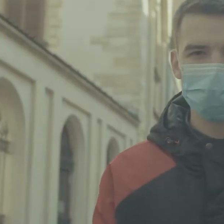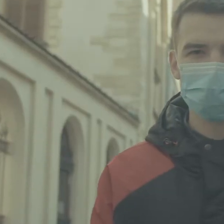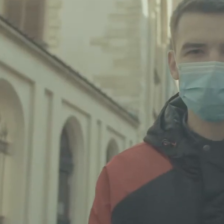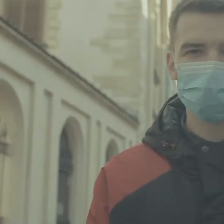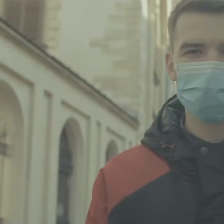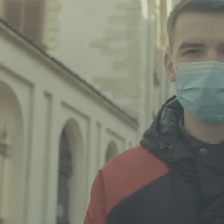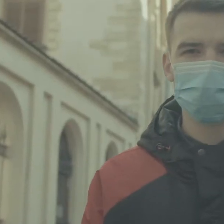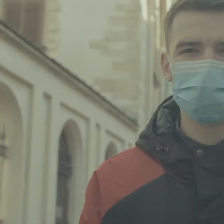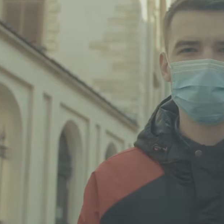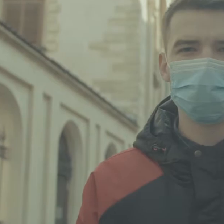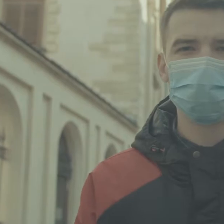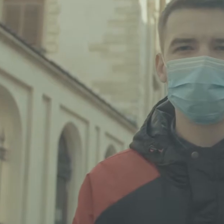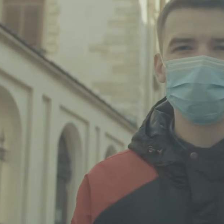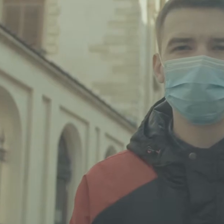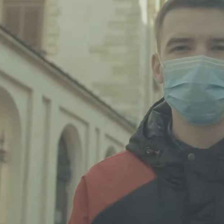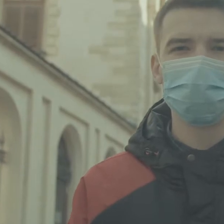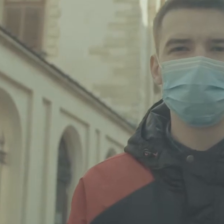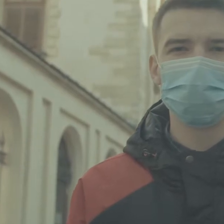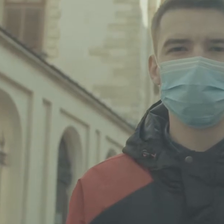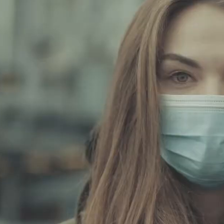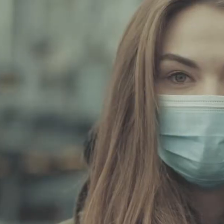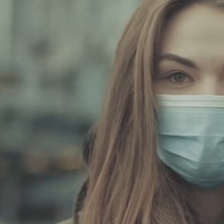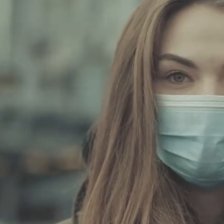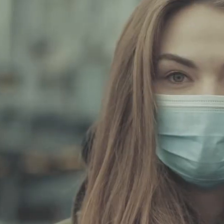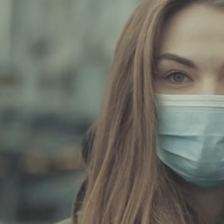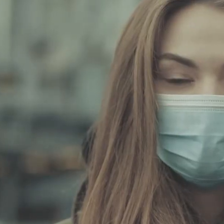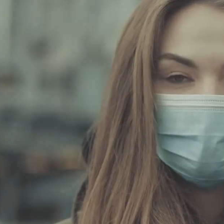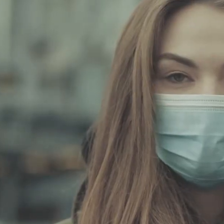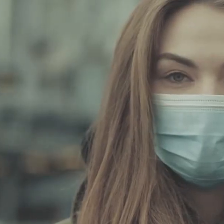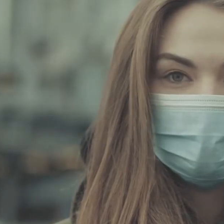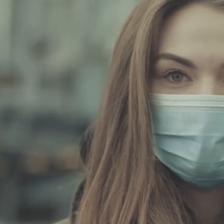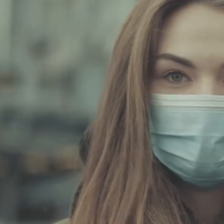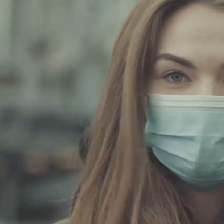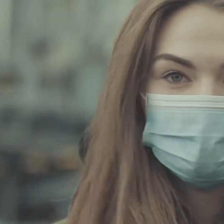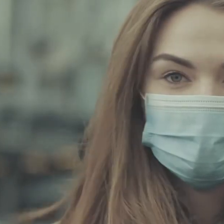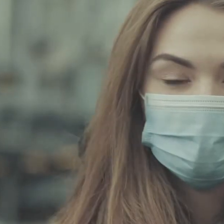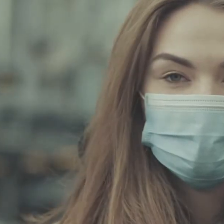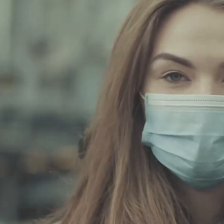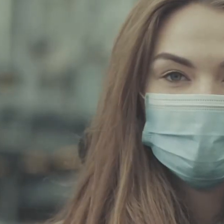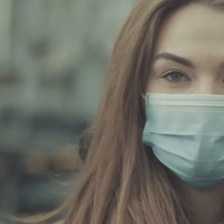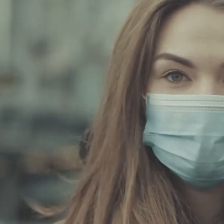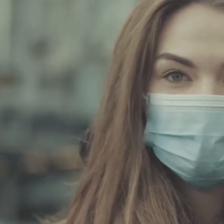We've watched a virus take countless lives. People we knew,